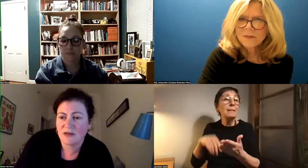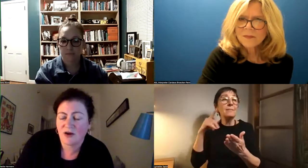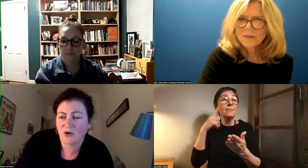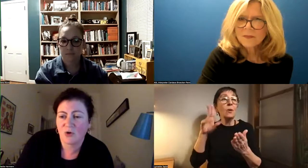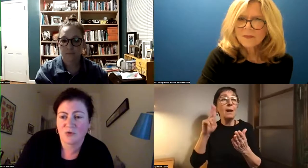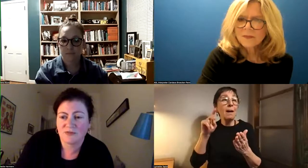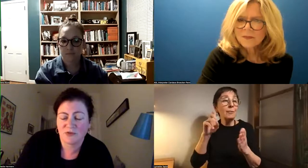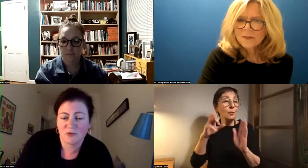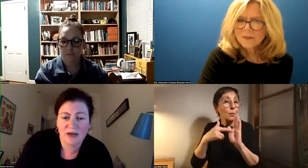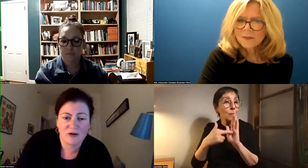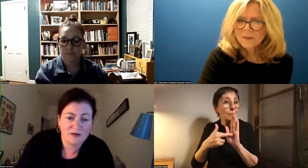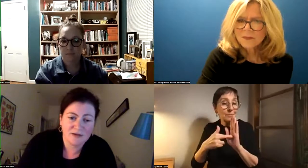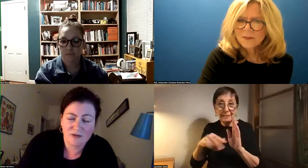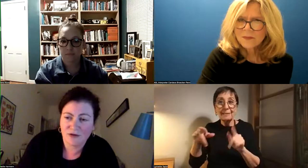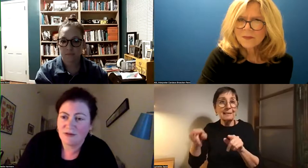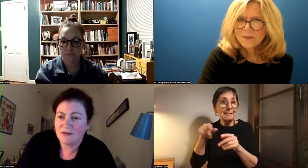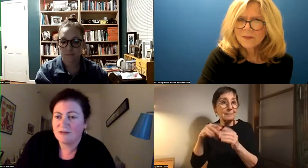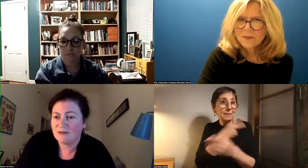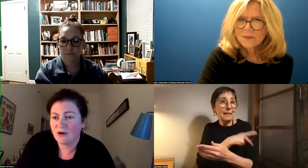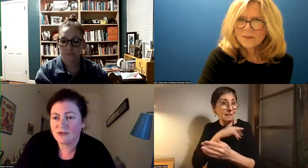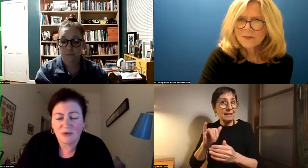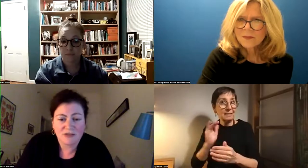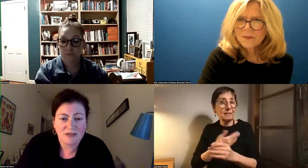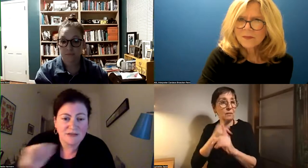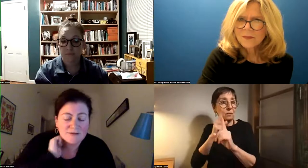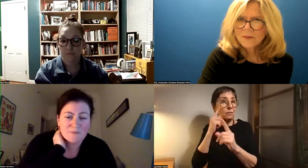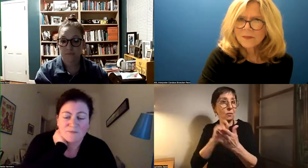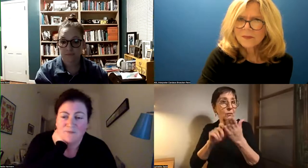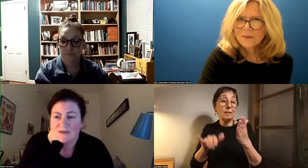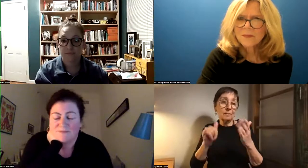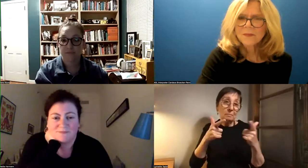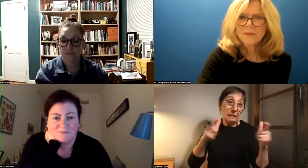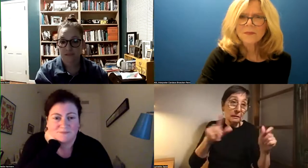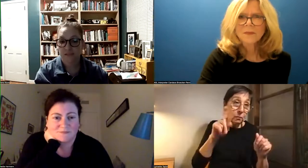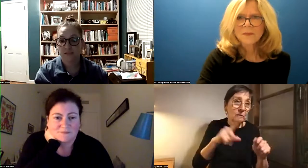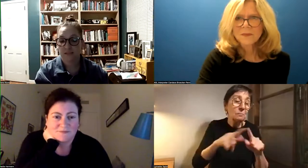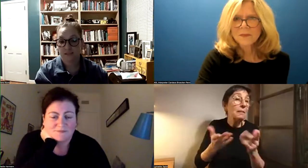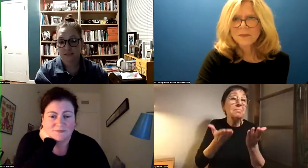voices are goals for the writer? Another large question.